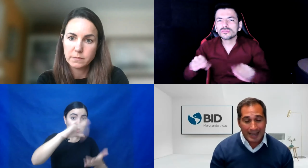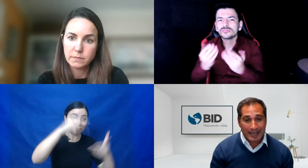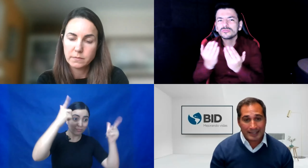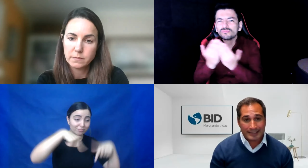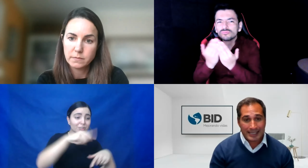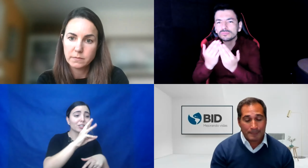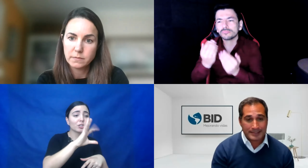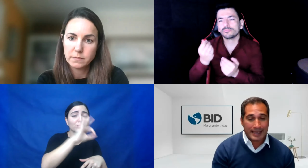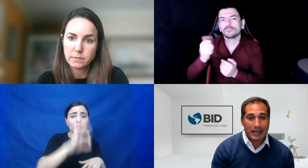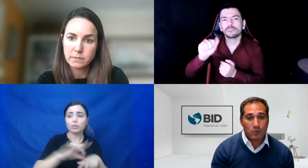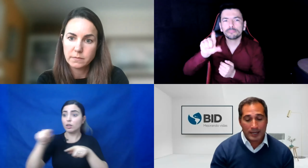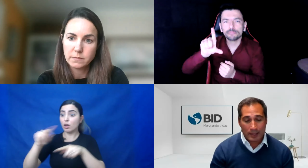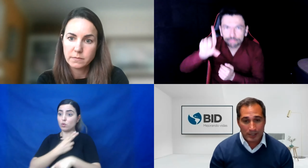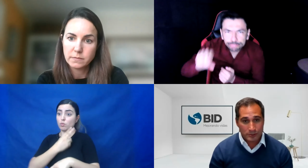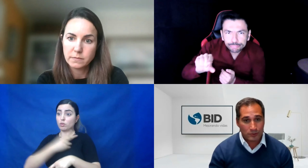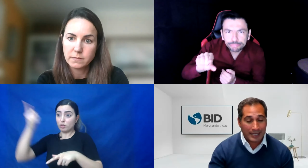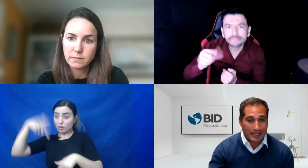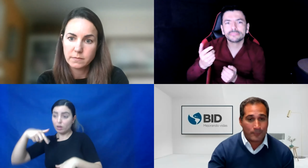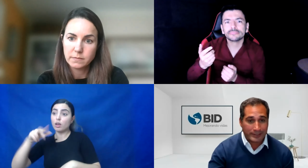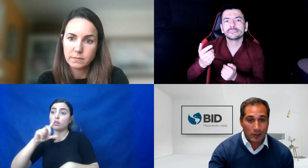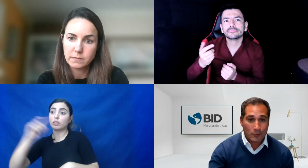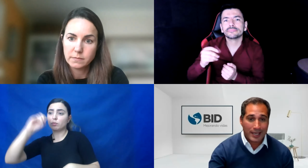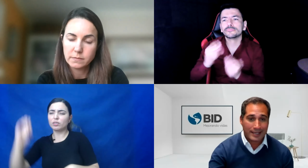less than others,